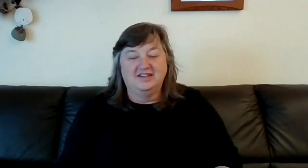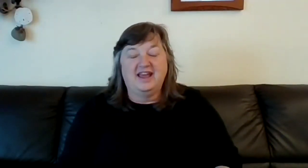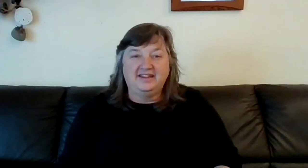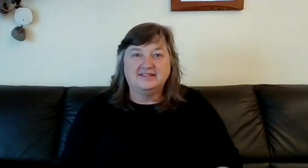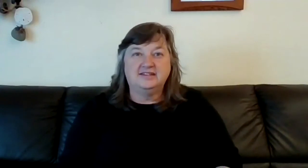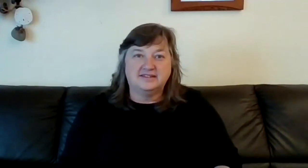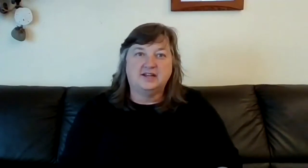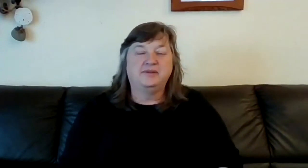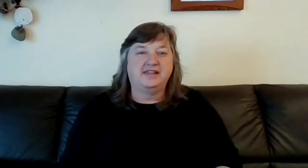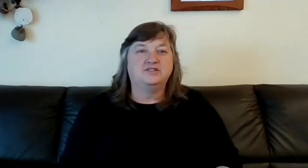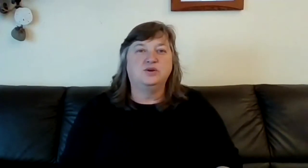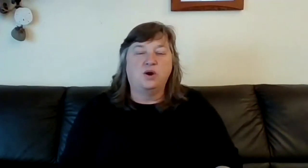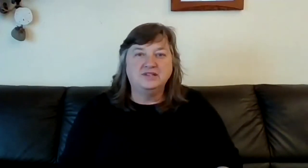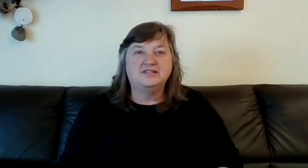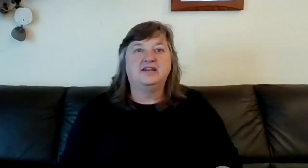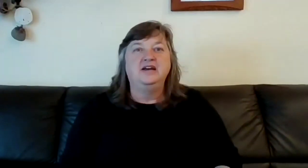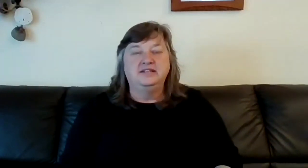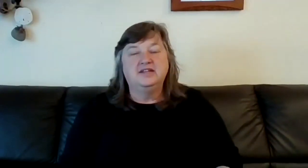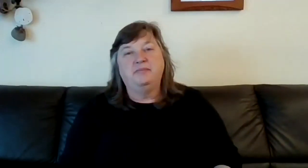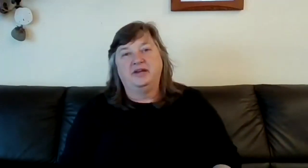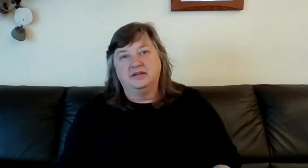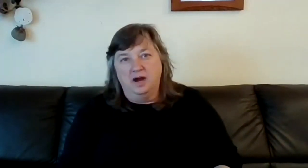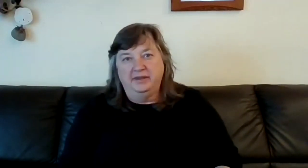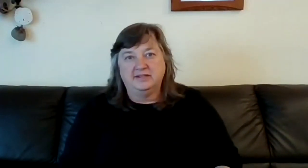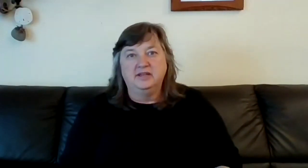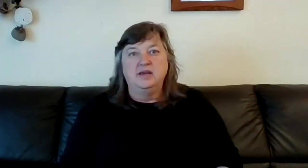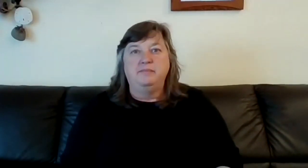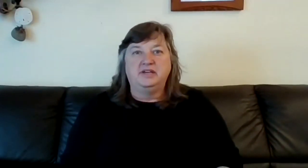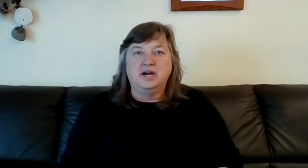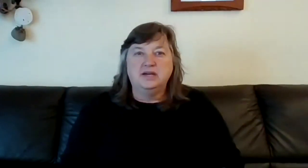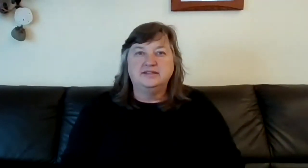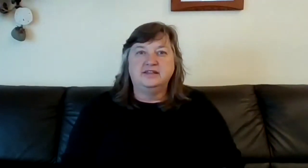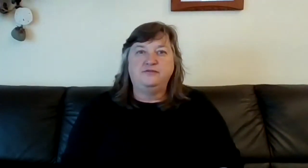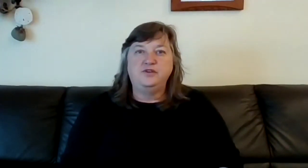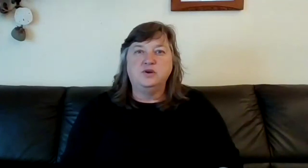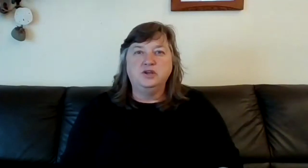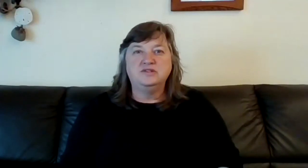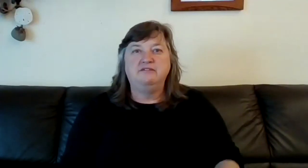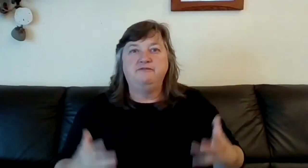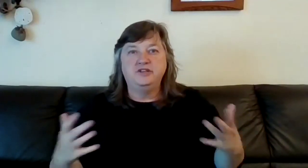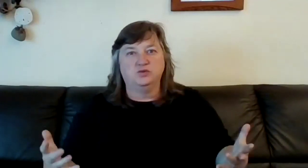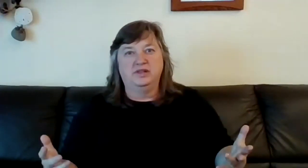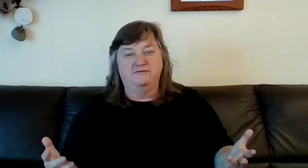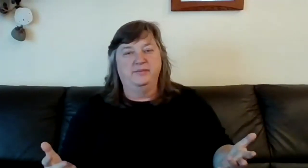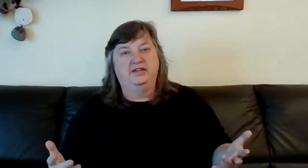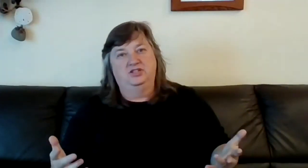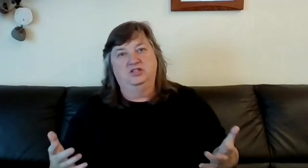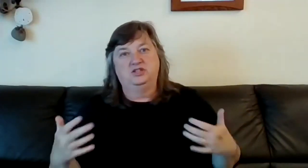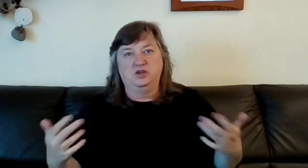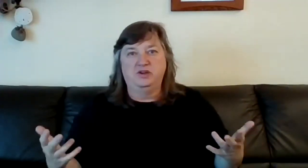And yes, it is set up like that. So always think topic, comment. Because if you are using visual information to